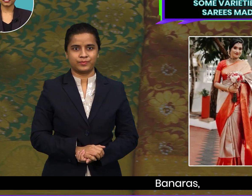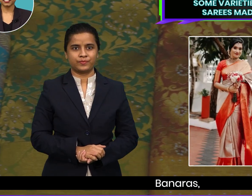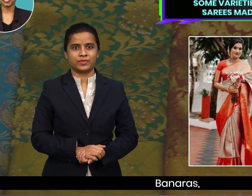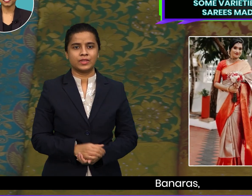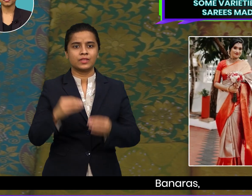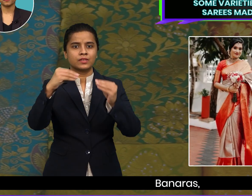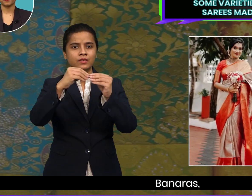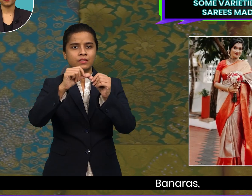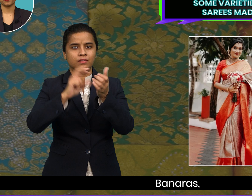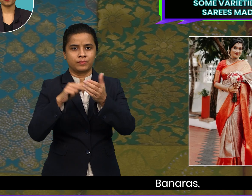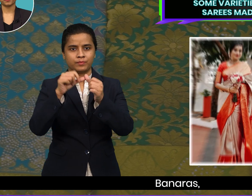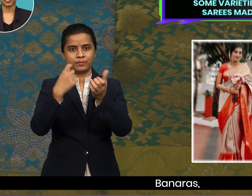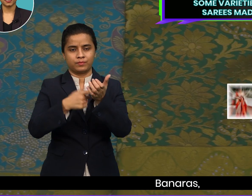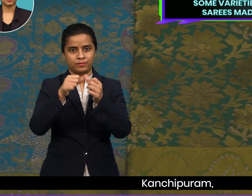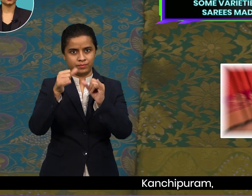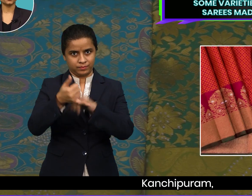Banaras,